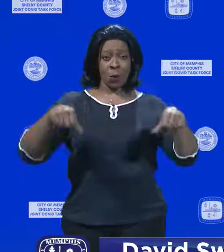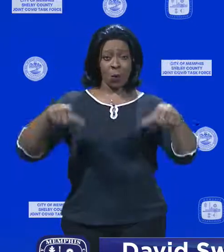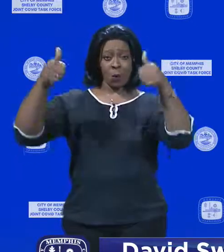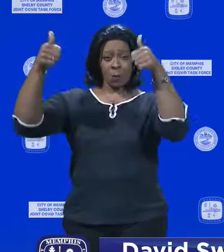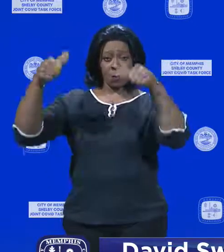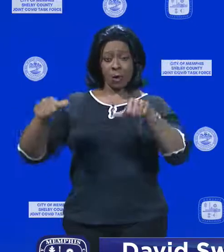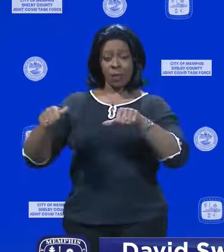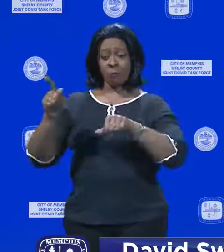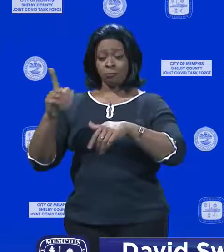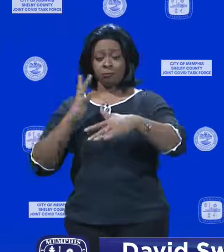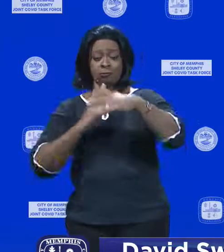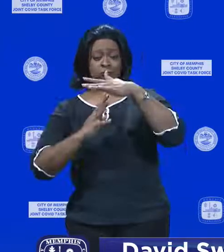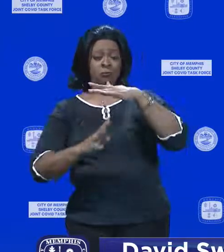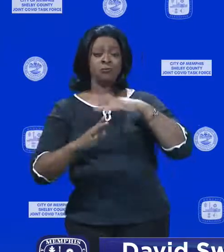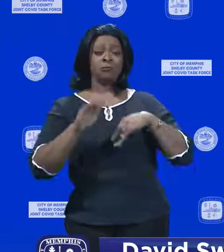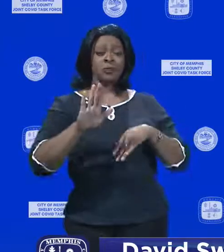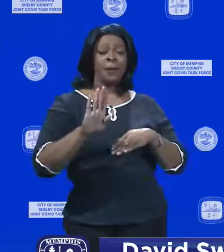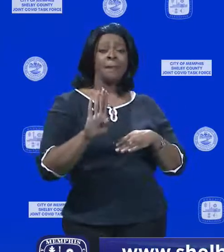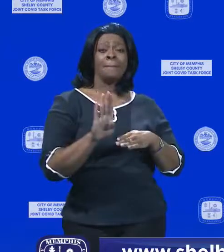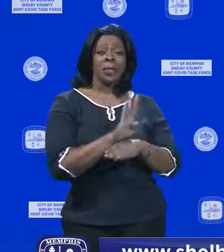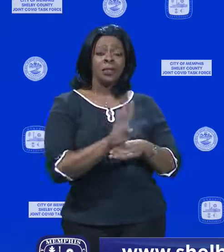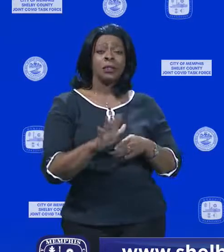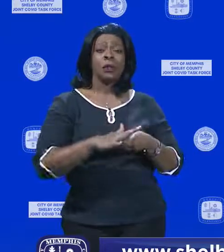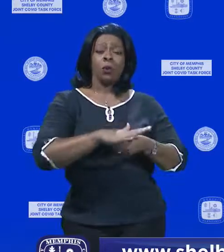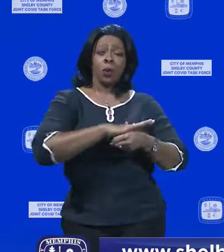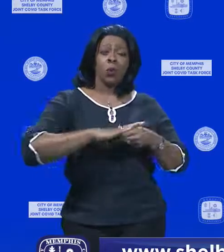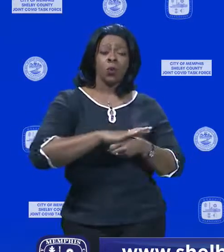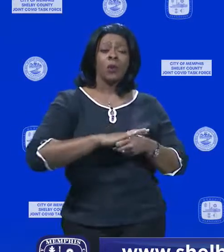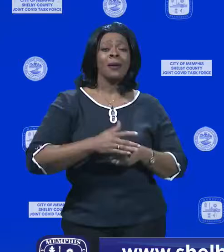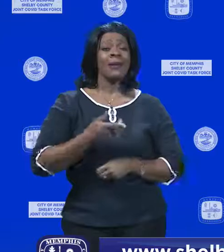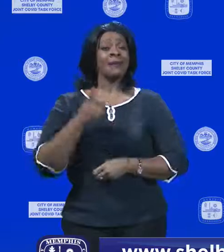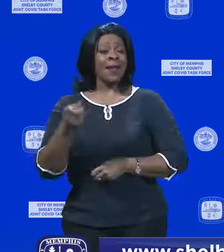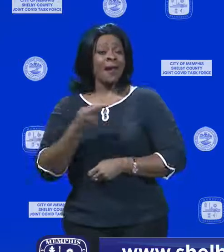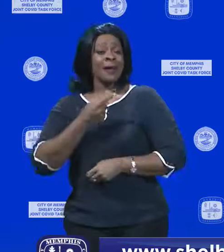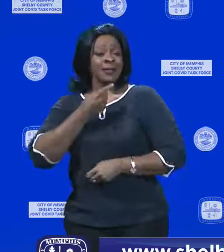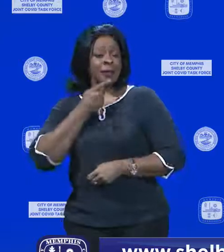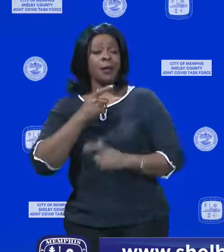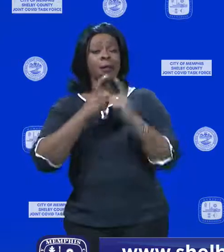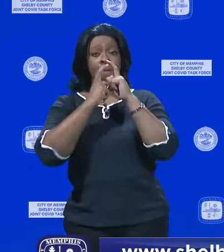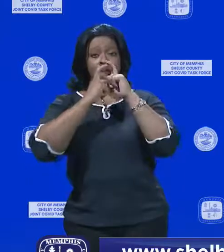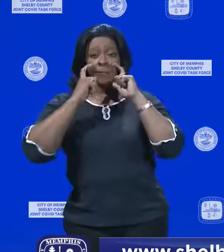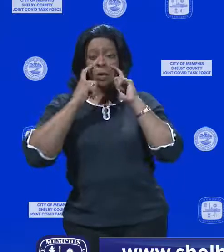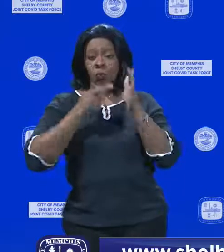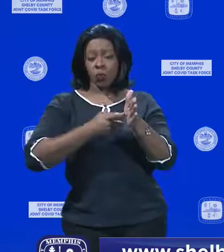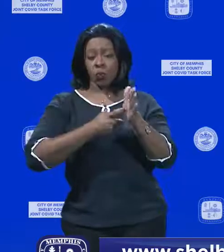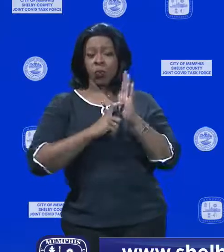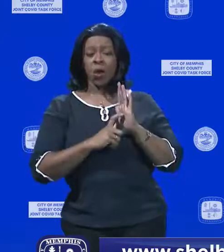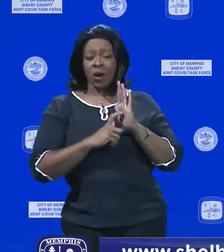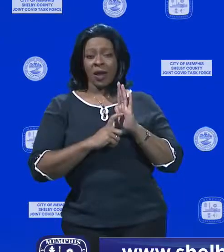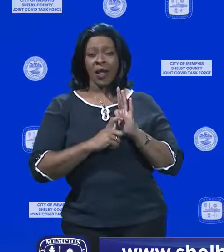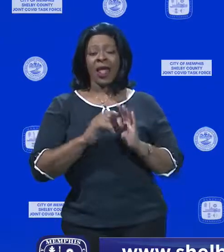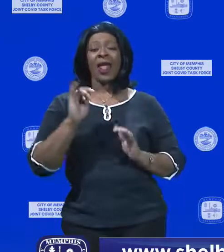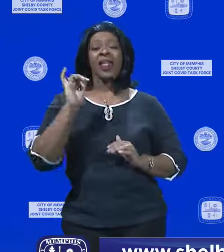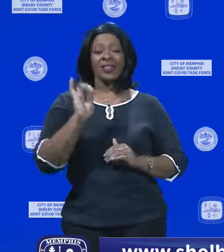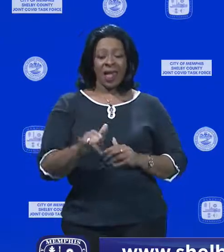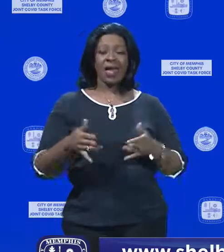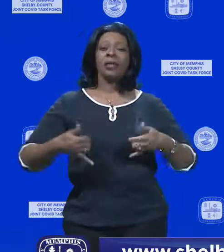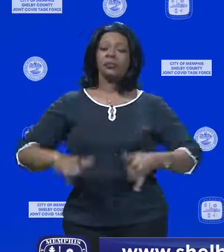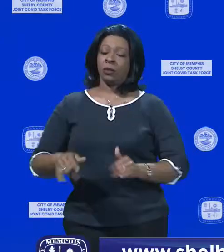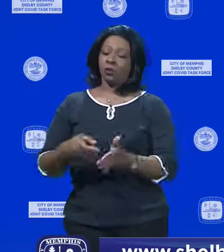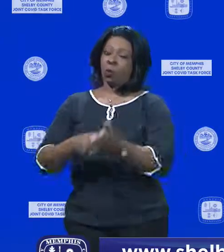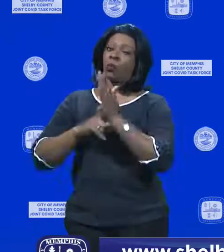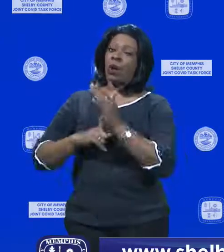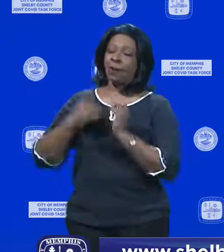for patrons as they enter into that location saying that a mask is required, in that instance, it's still